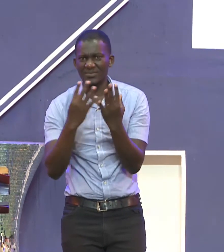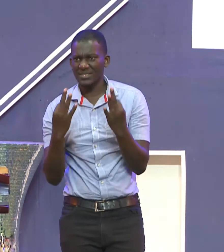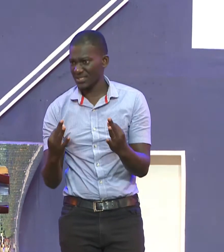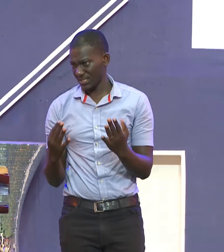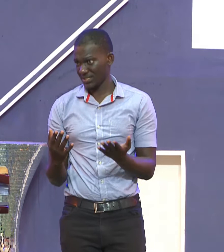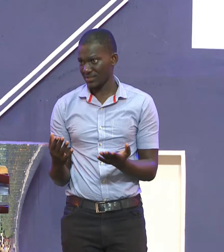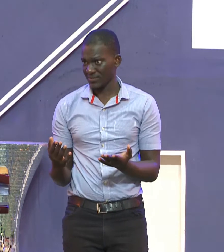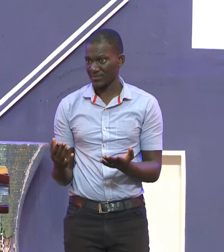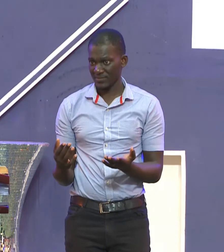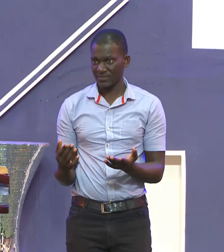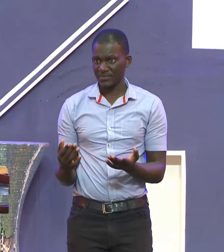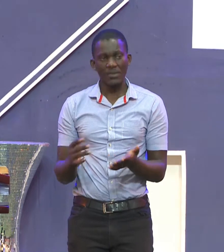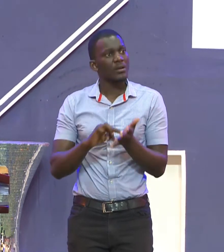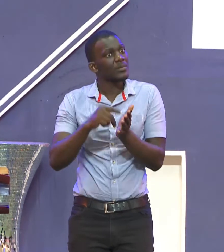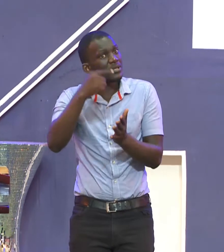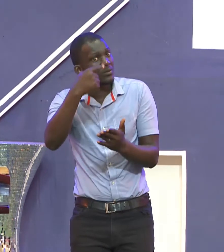some things,